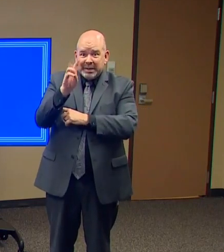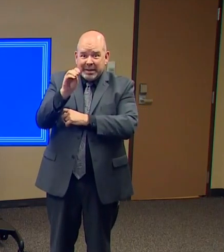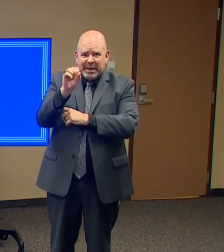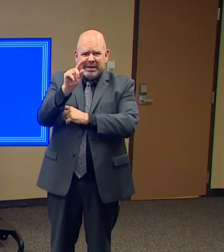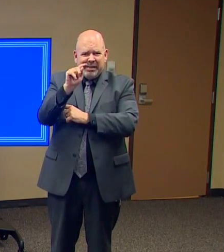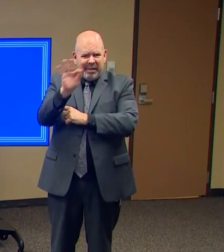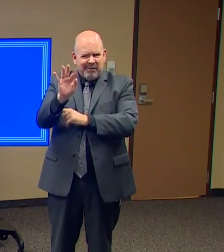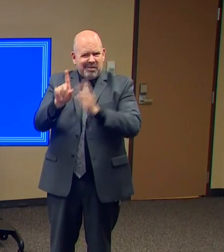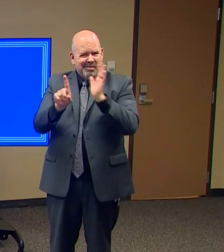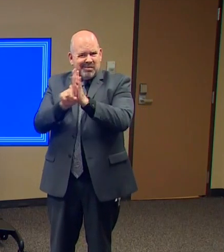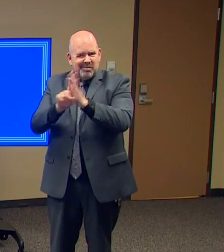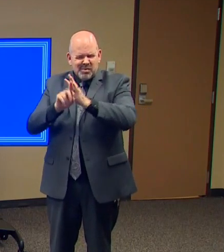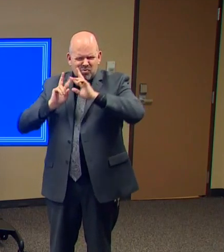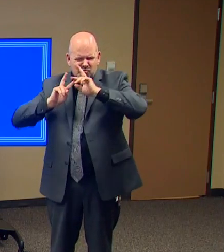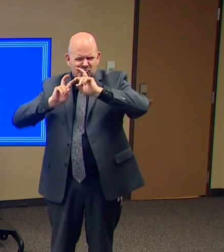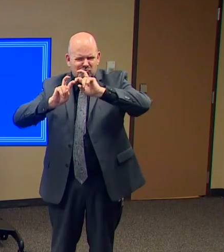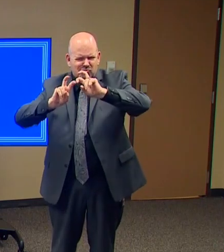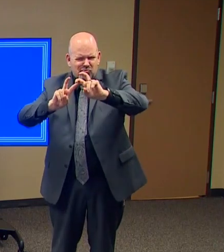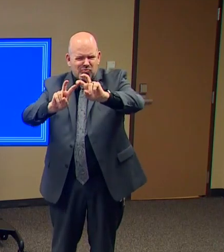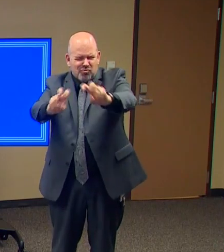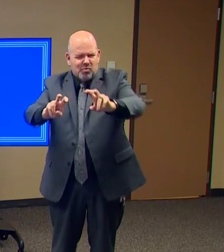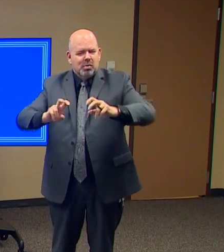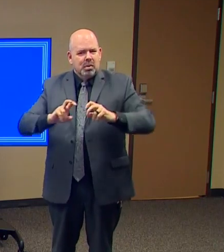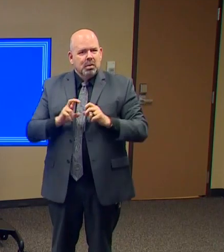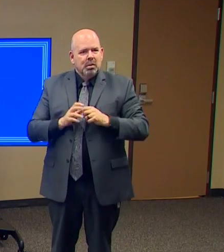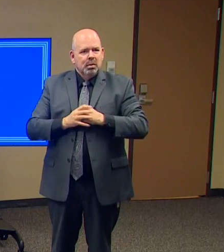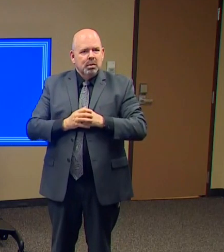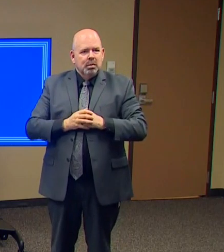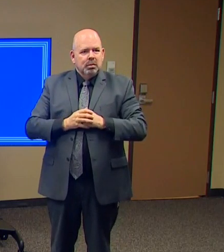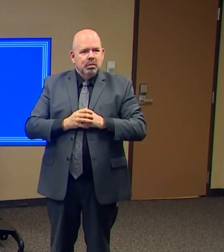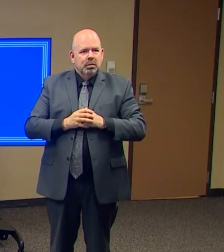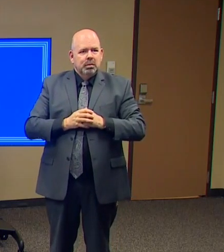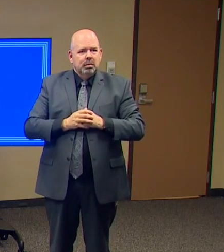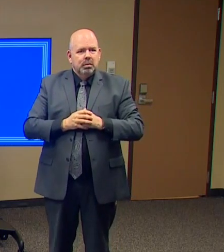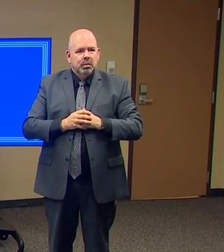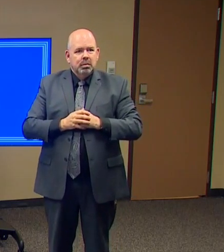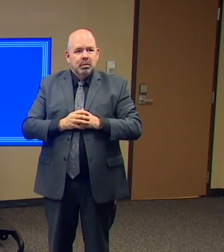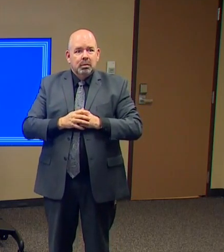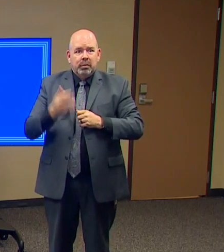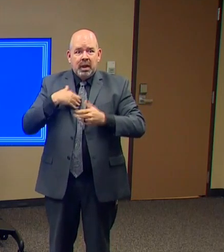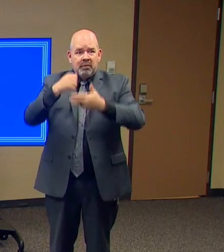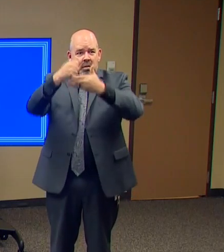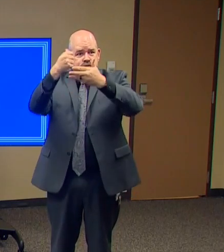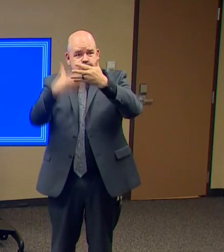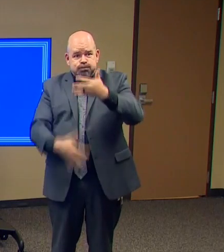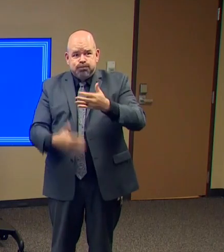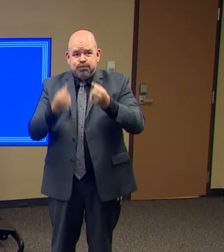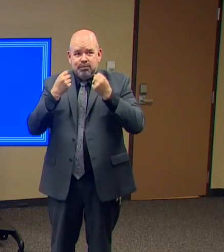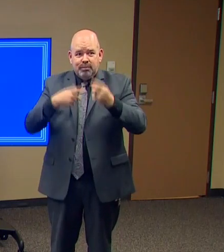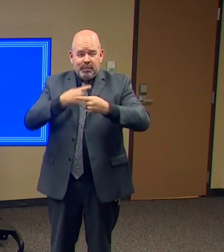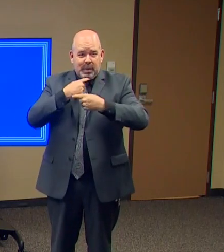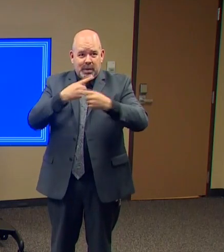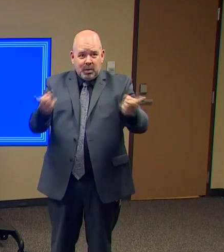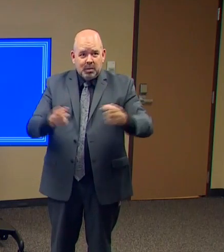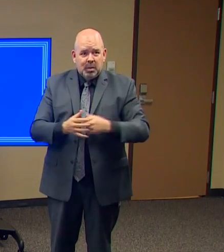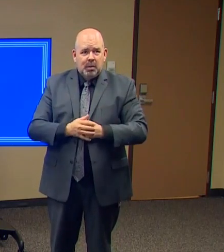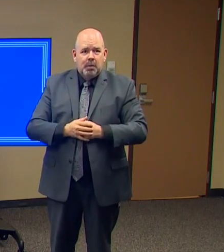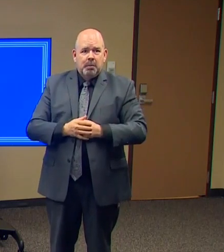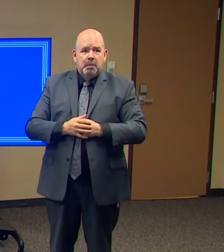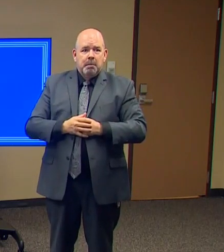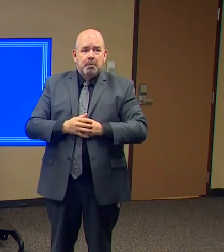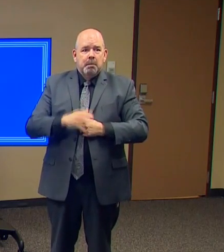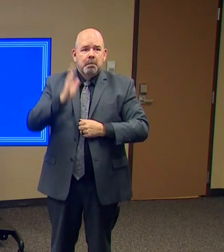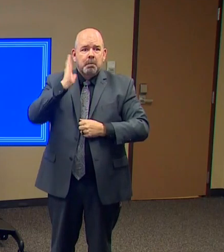Later this month, too much to announce today to get to it, later this month we'll be announcing and showing a demonstration of the